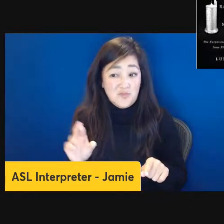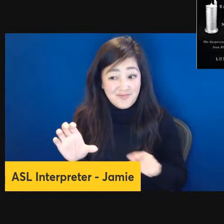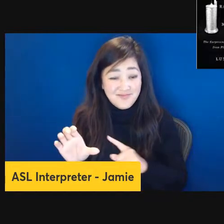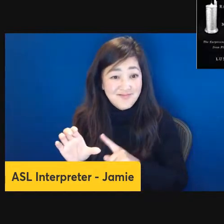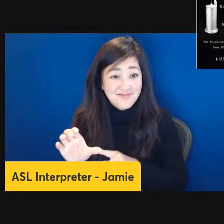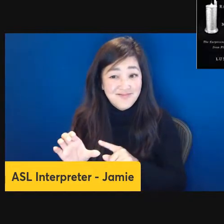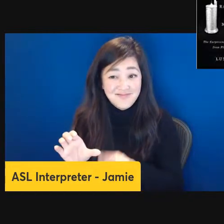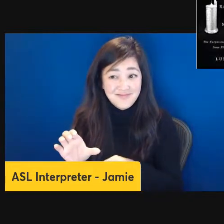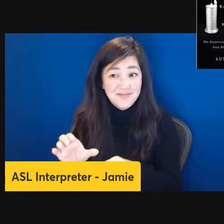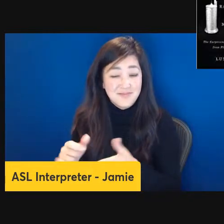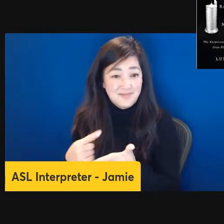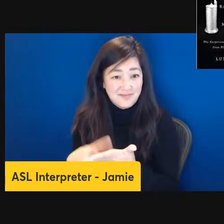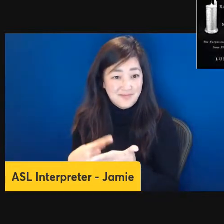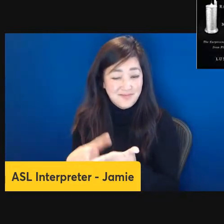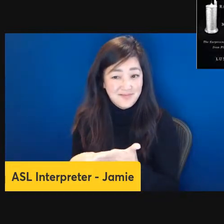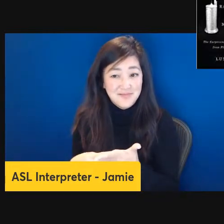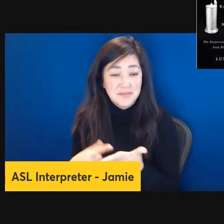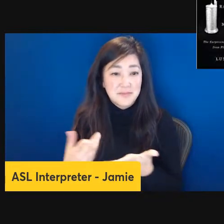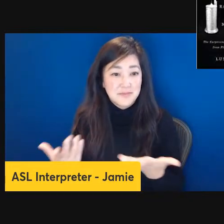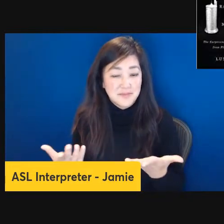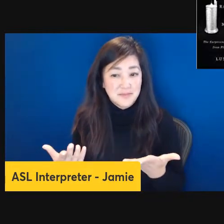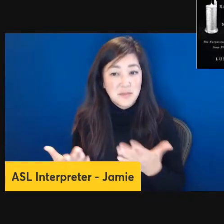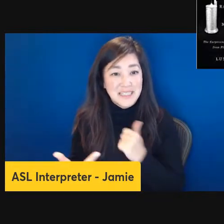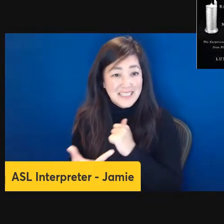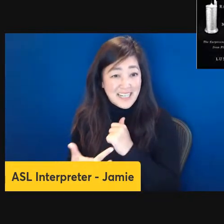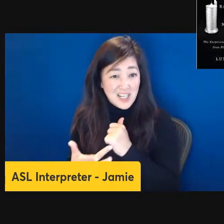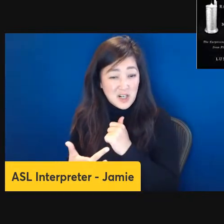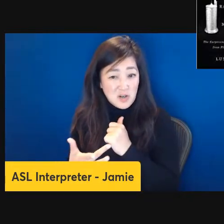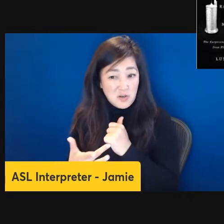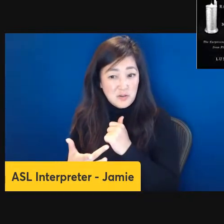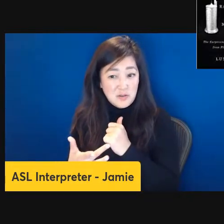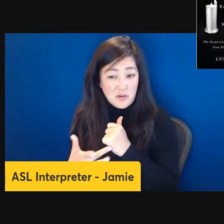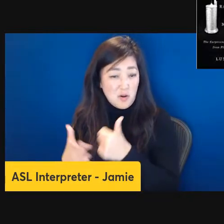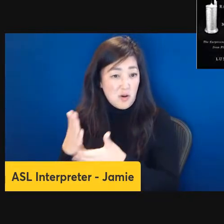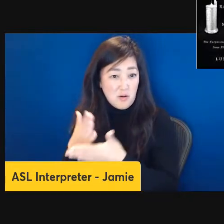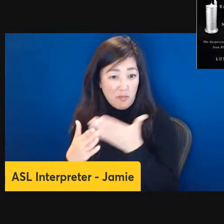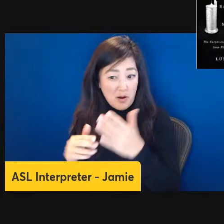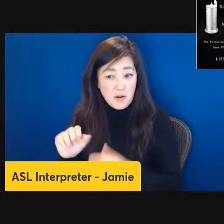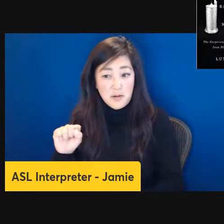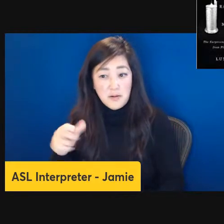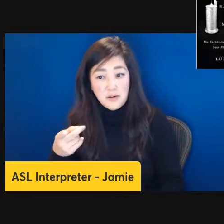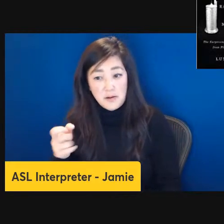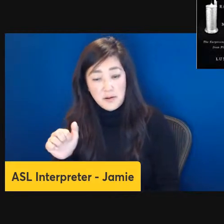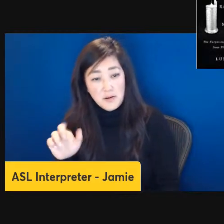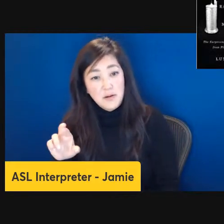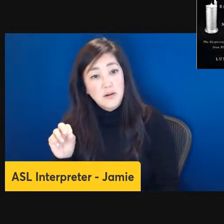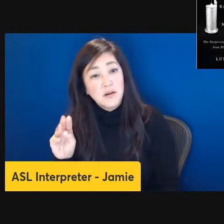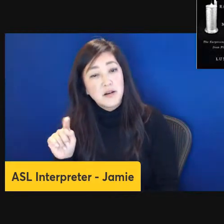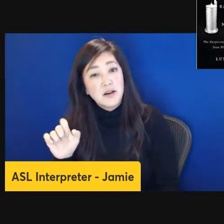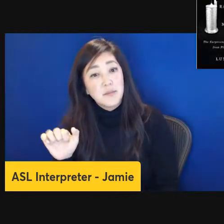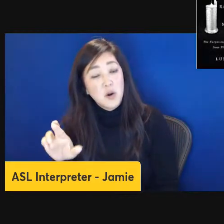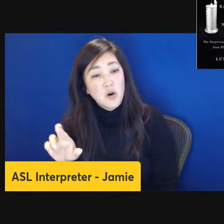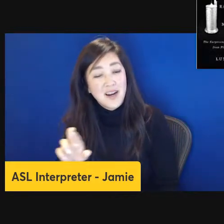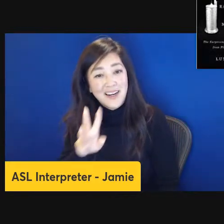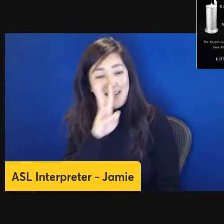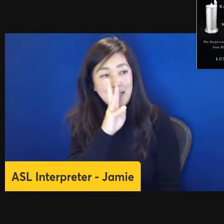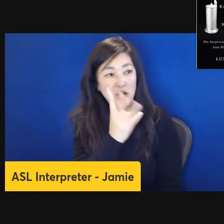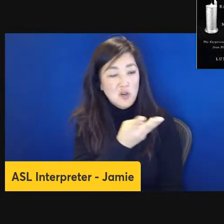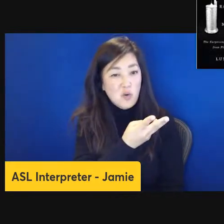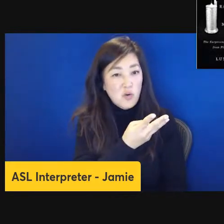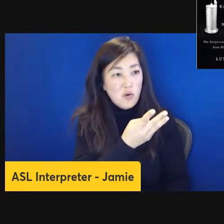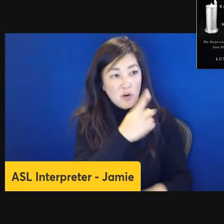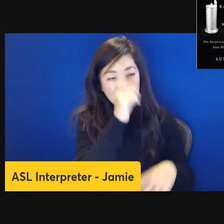have just debated the technical dimensions of spirometry and ignored the conceptual,